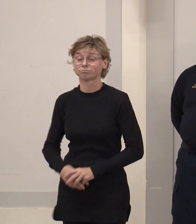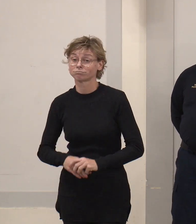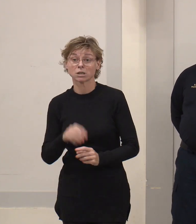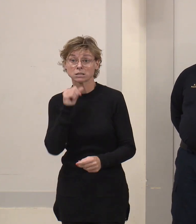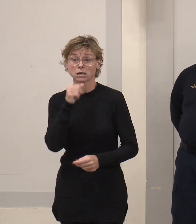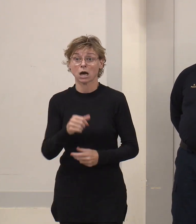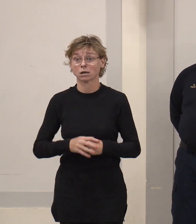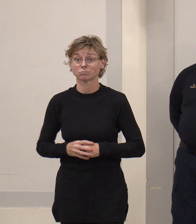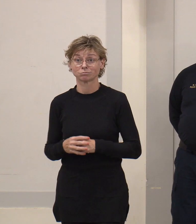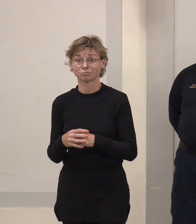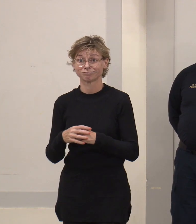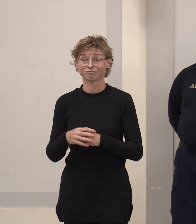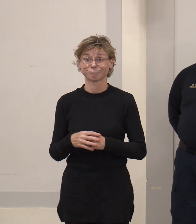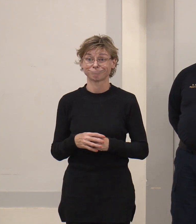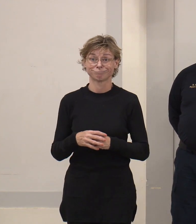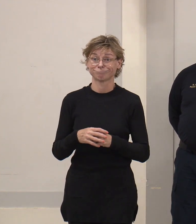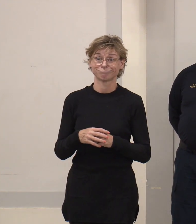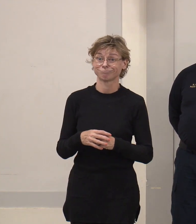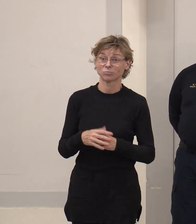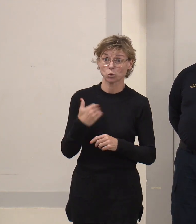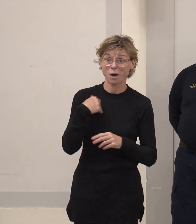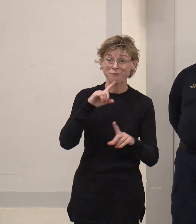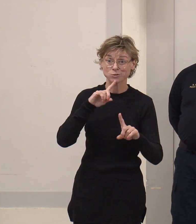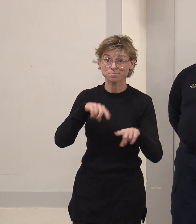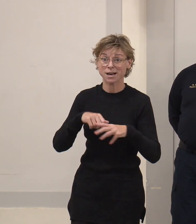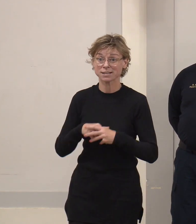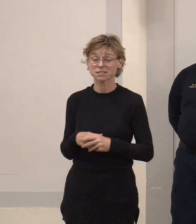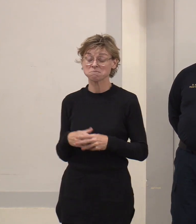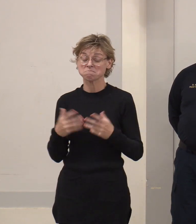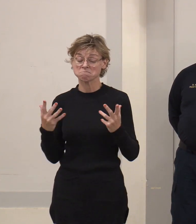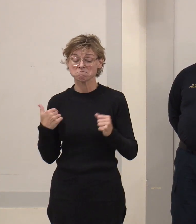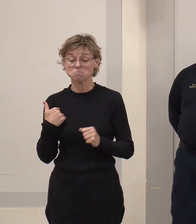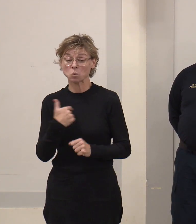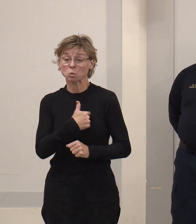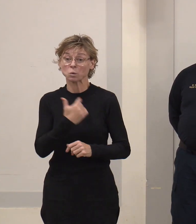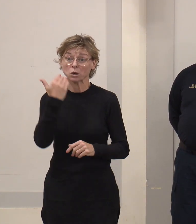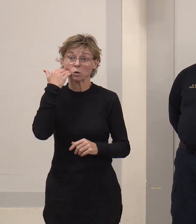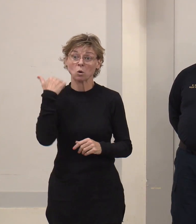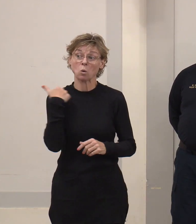It's not. Do you have a response to that? Well, we know that we have, Jane, I think